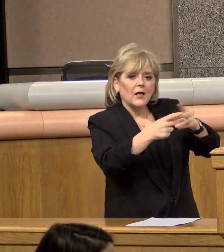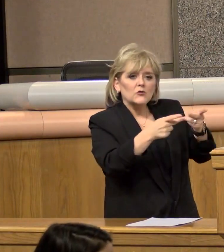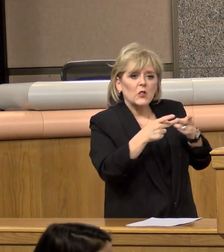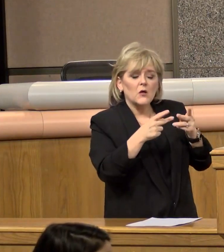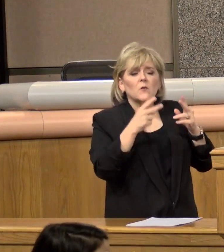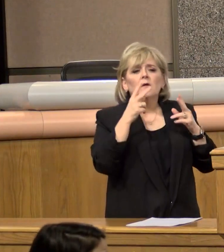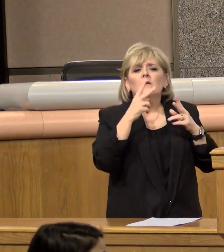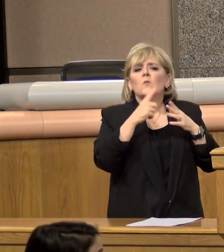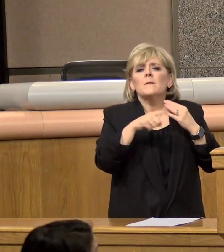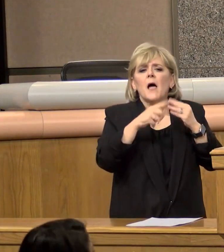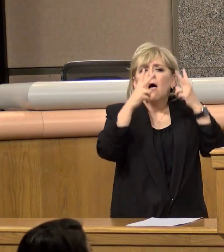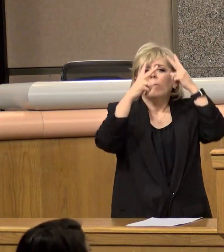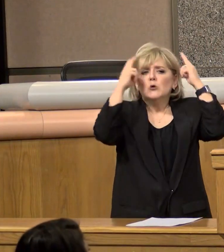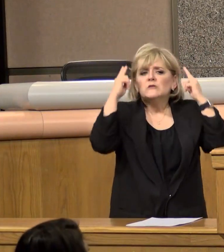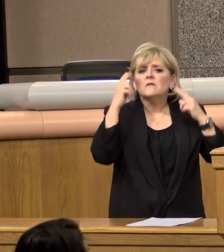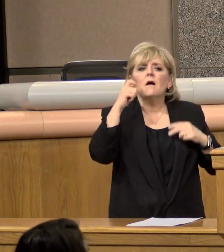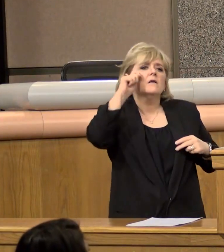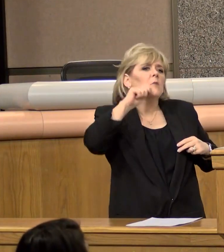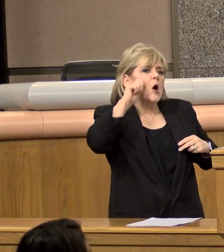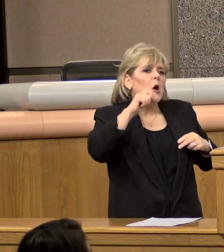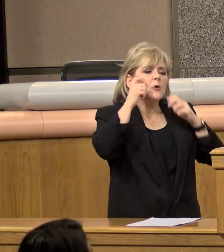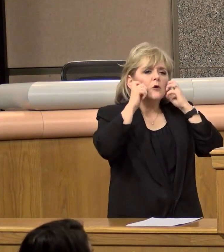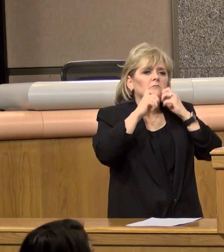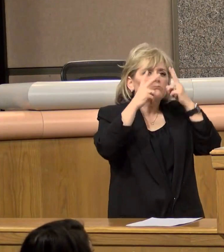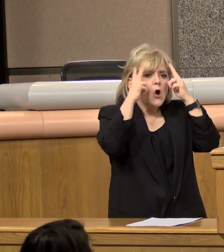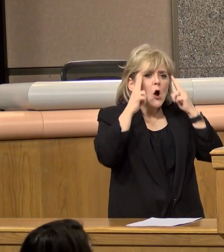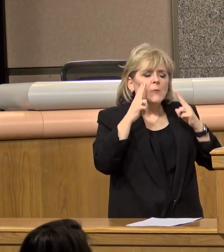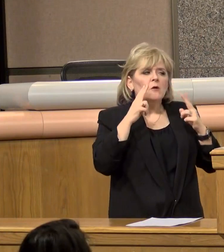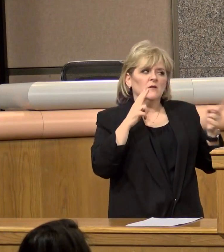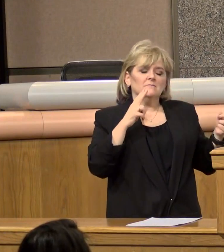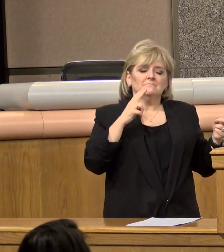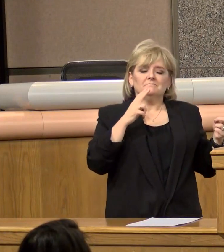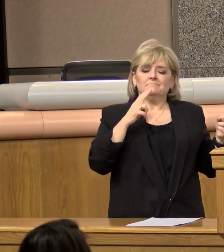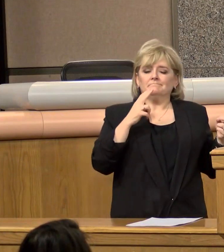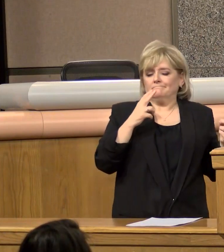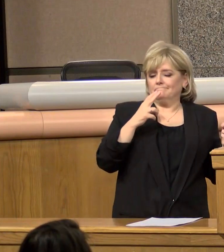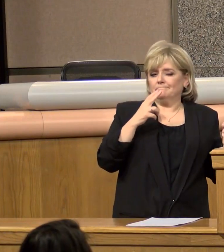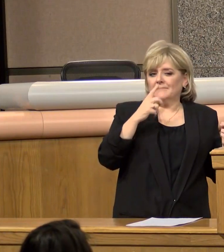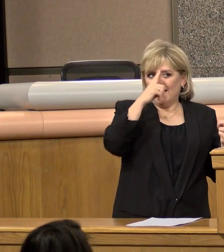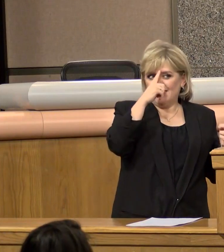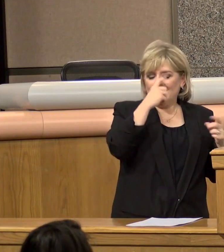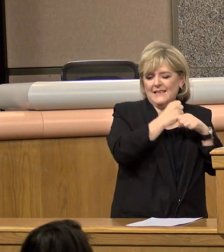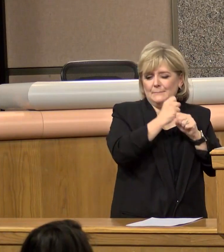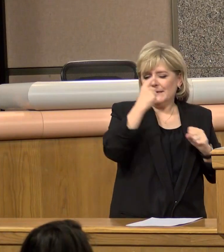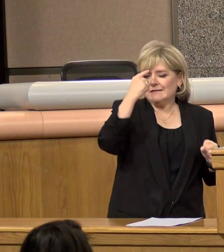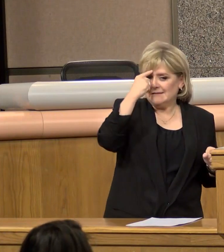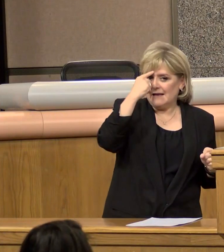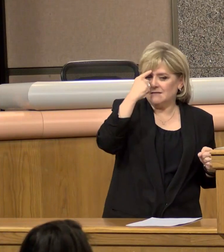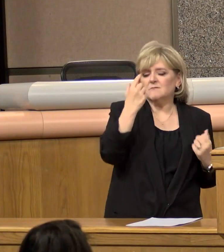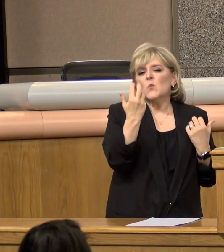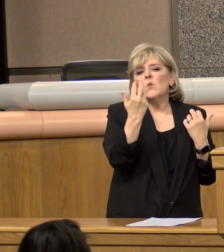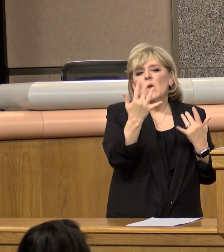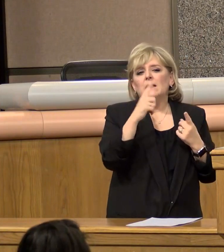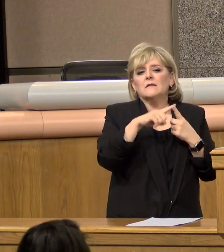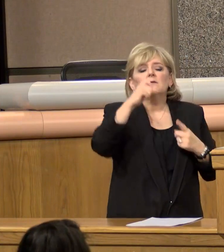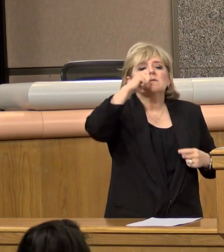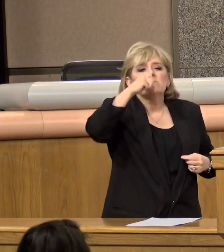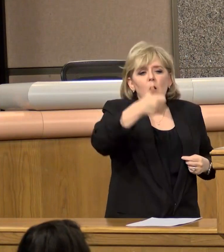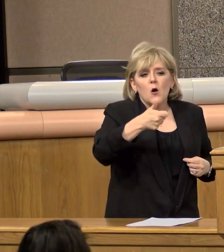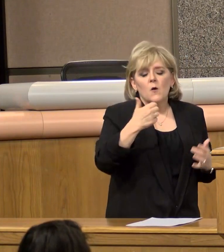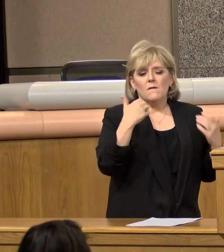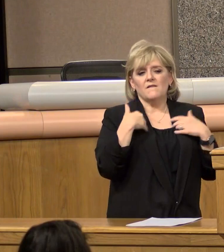salons, barbershops. I think you should wait some first. I mean, that makes sense to me. I think it probably does to you. Um, let's wait for tomorrow and get a little more